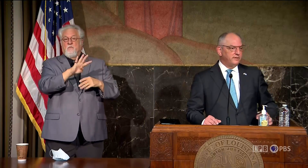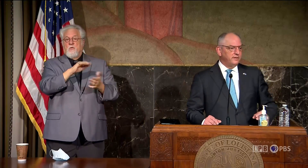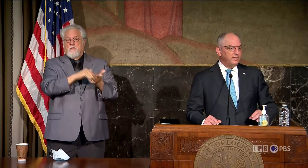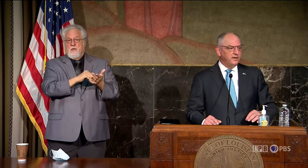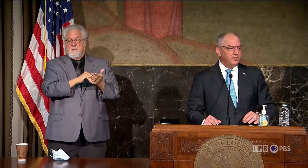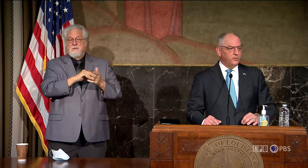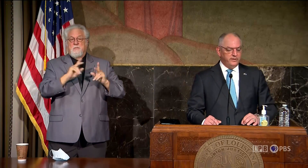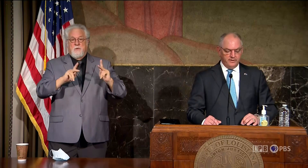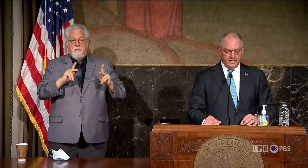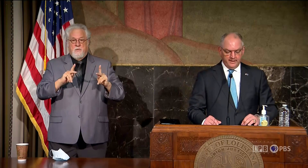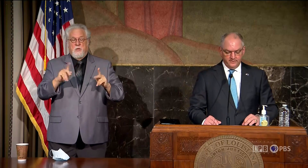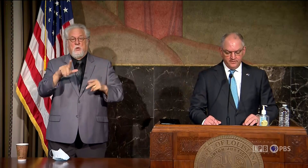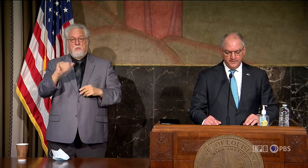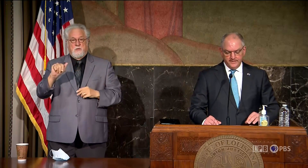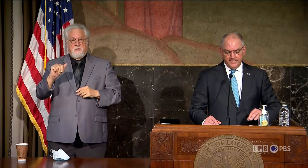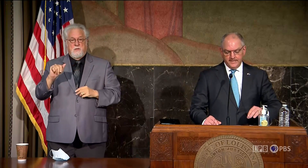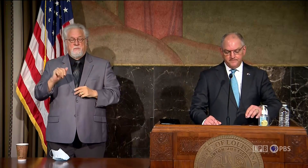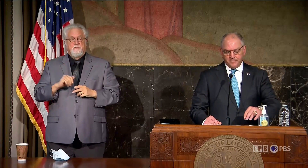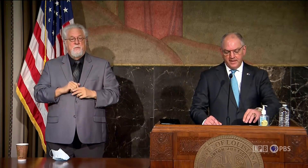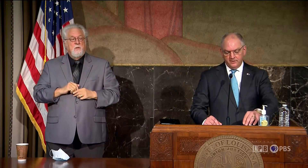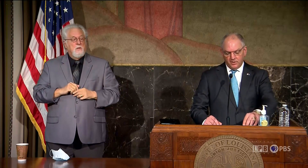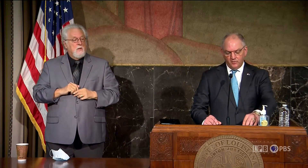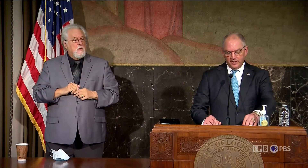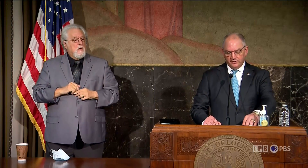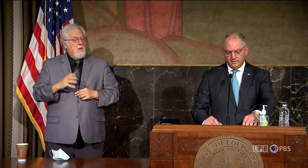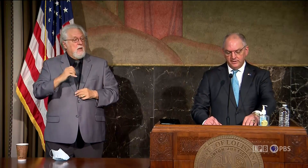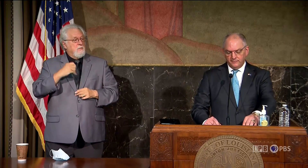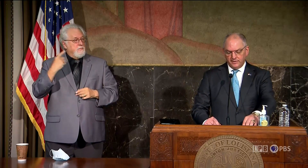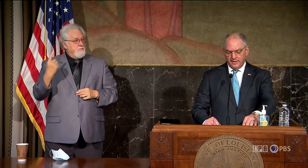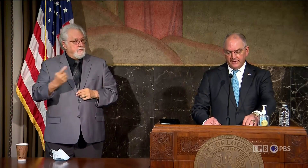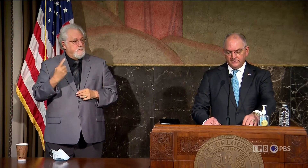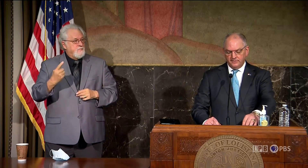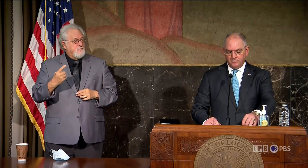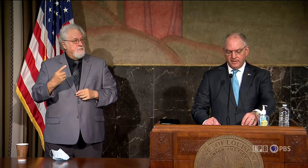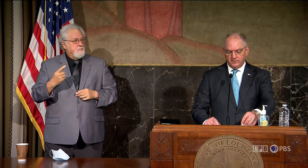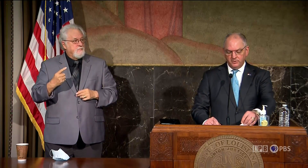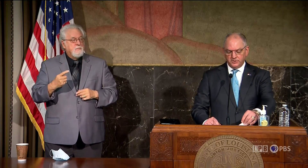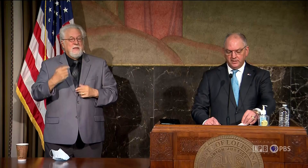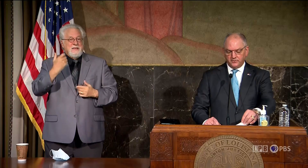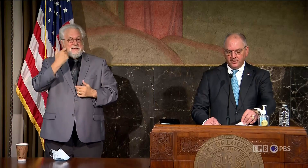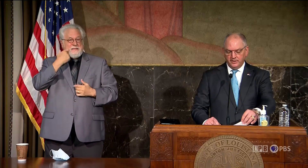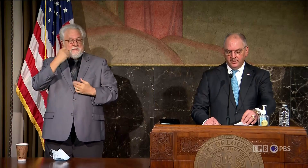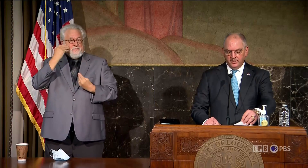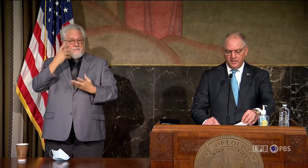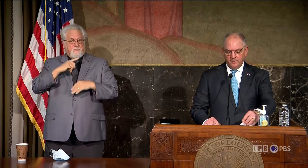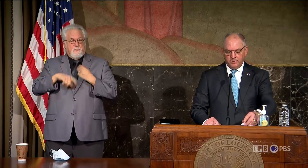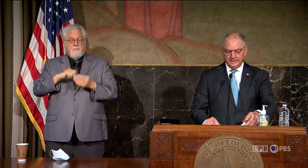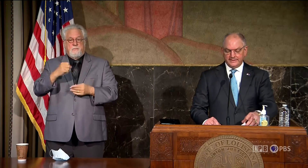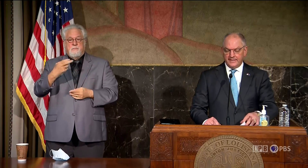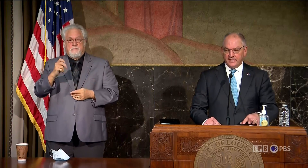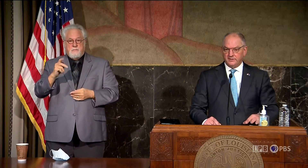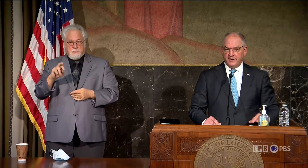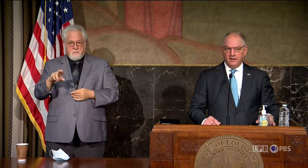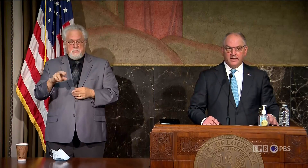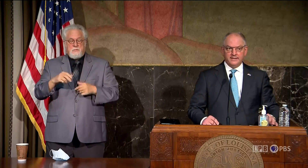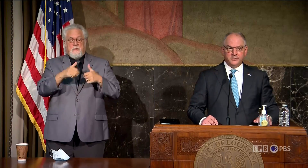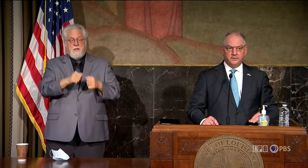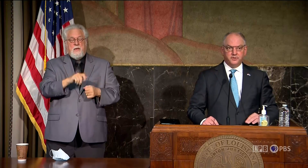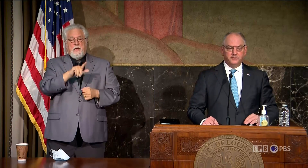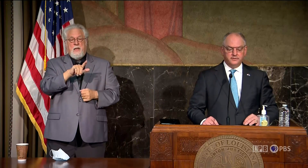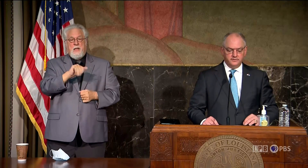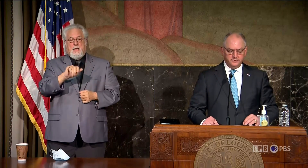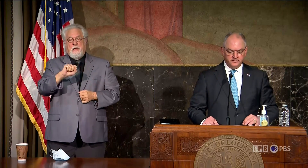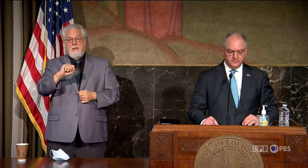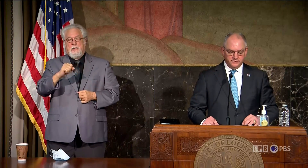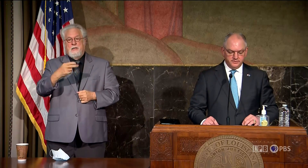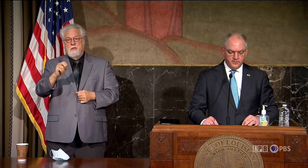4,000 Louisianans. And as always, for the latest information on sheltering, please text LA